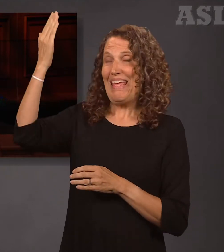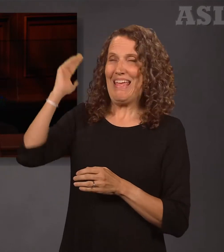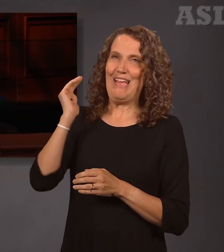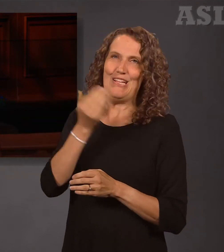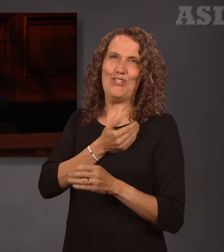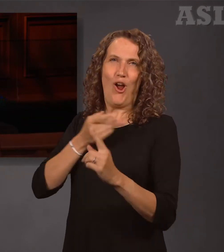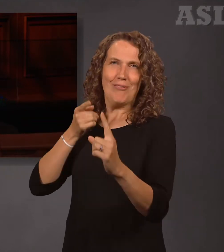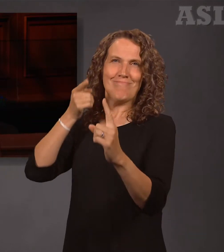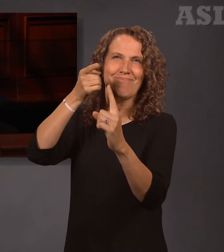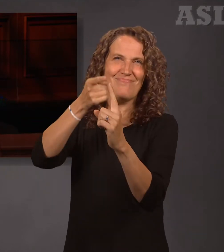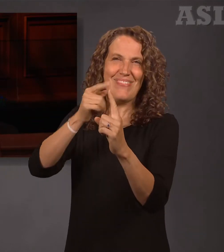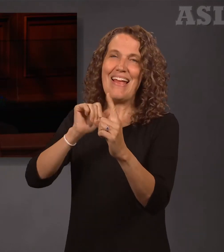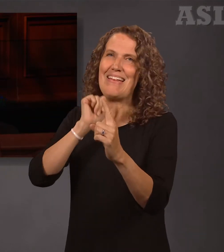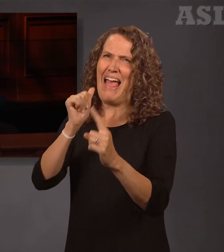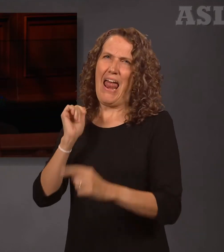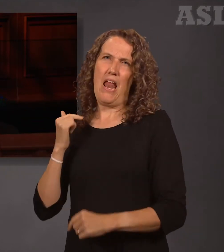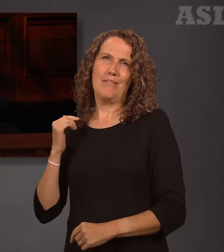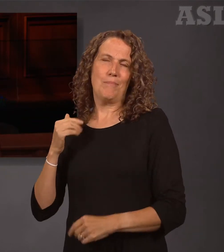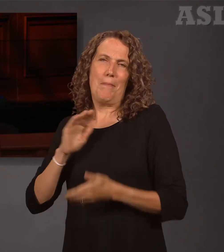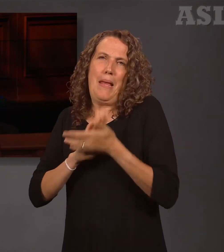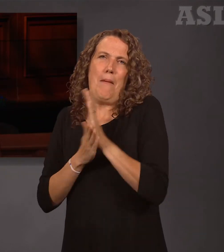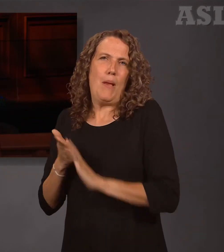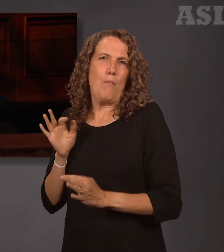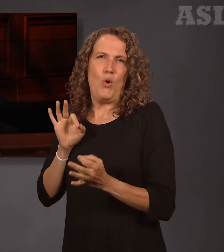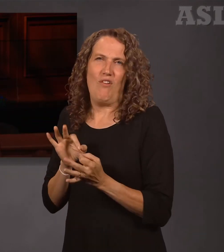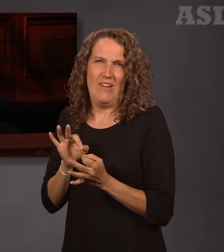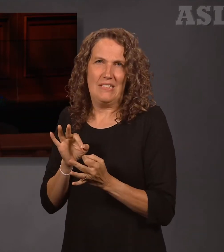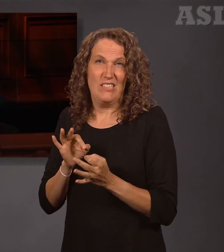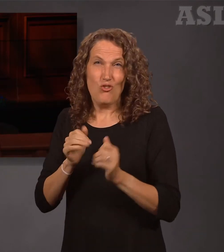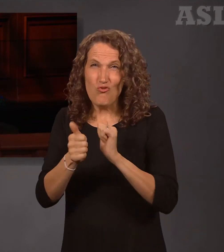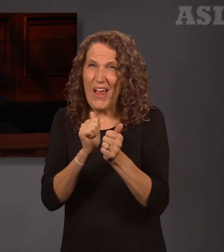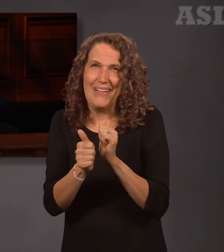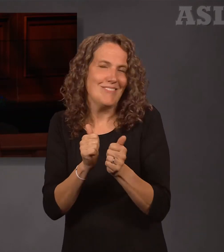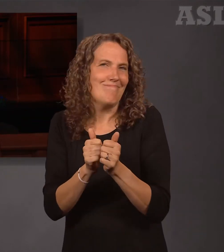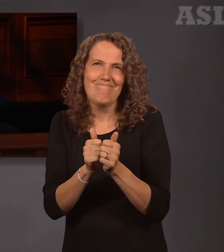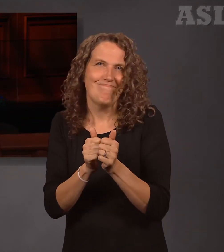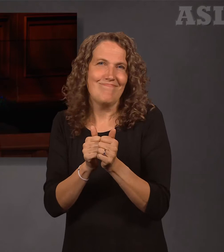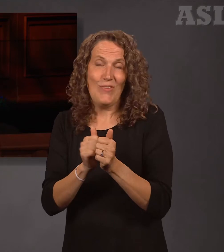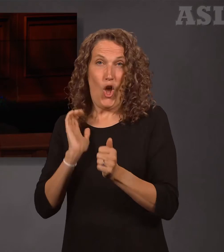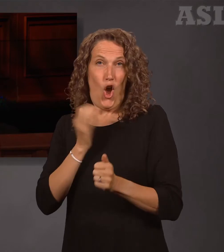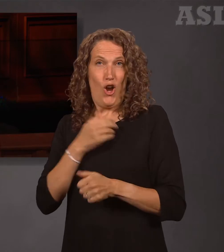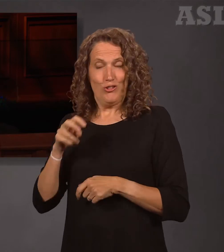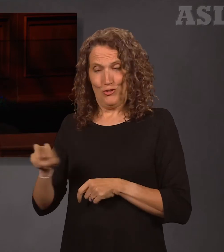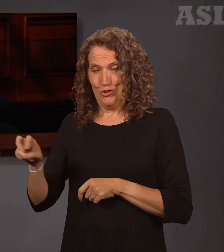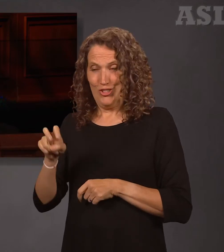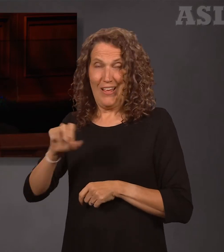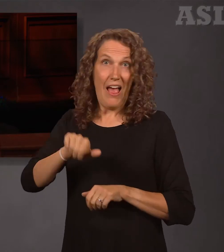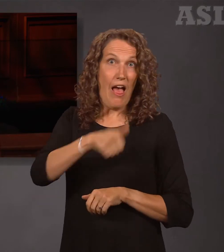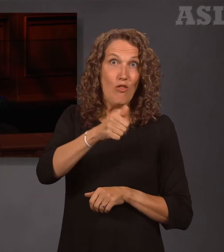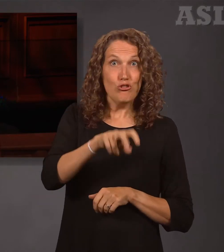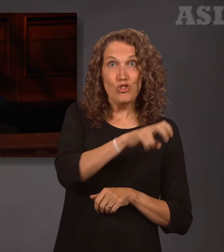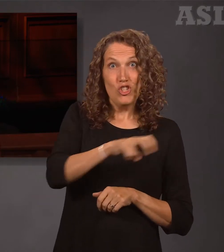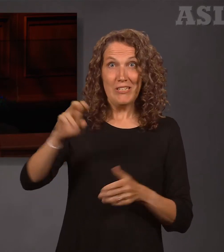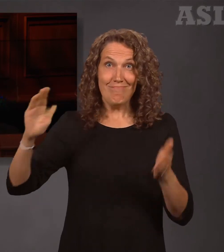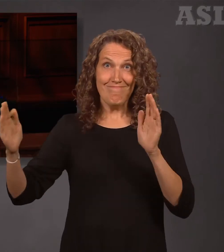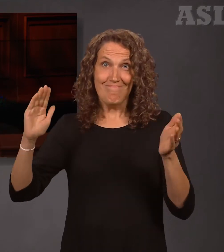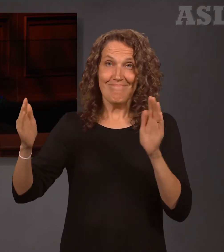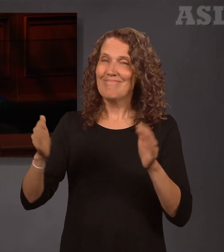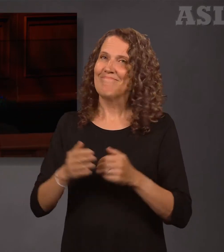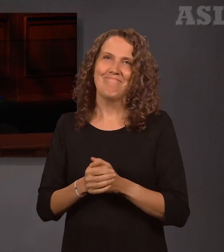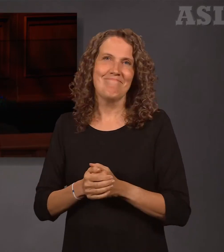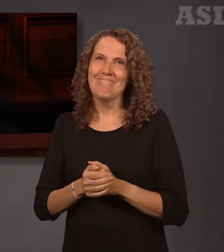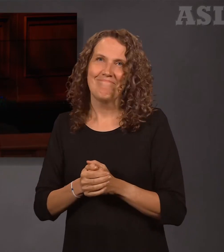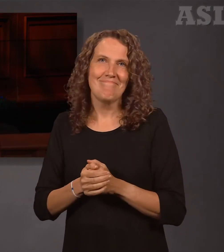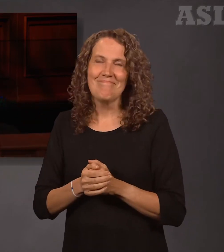progress it is not a race and we must not compare our journey to others even when